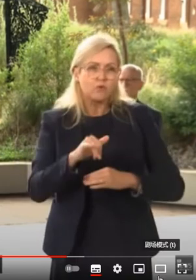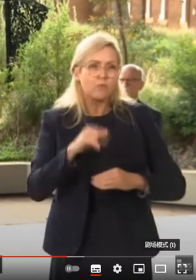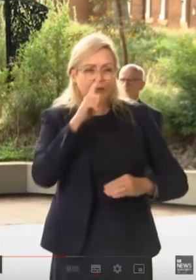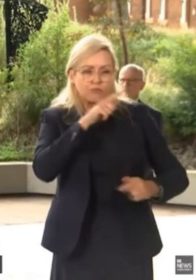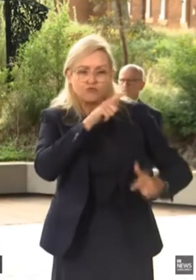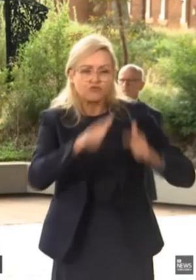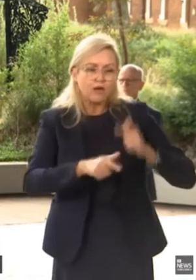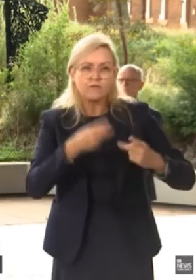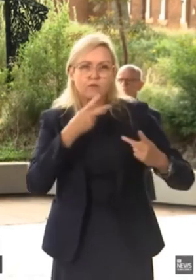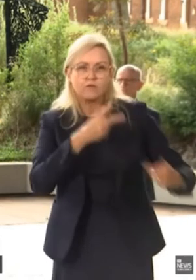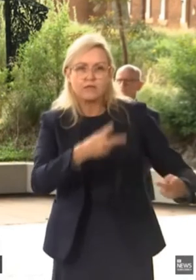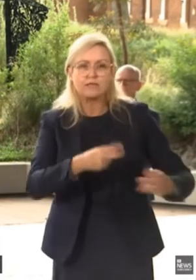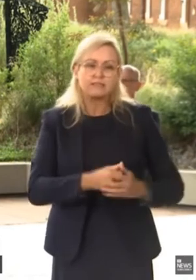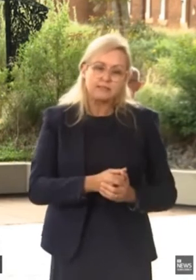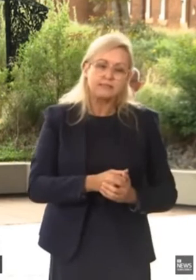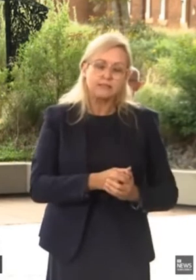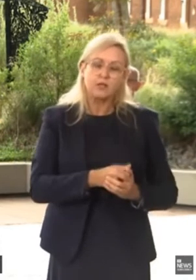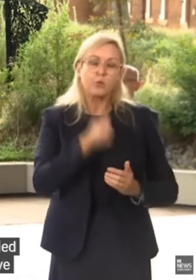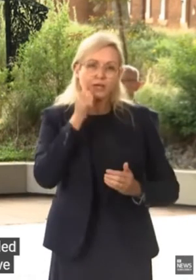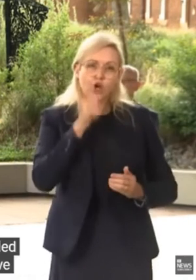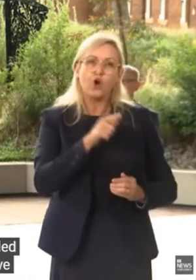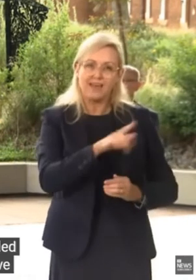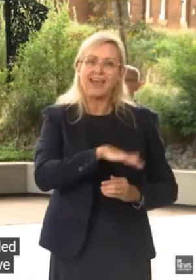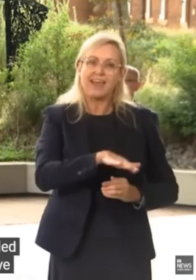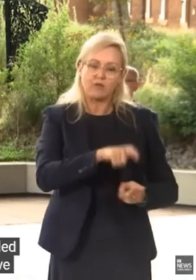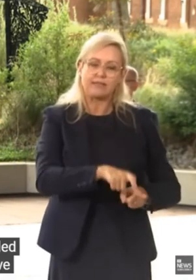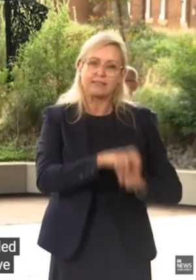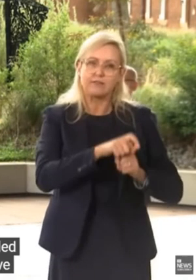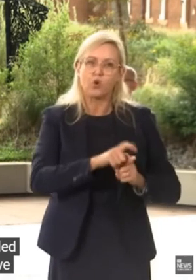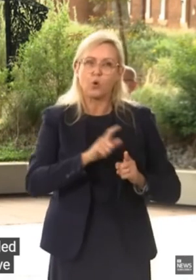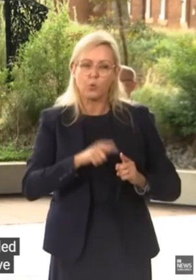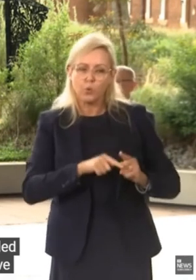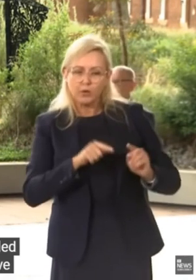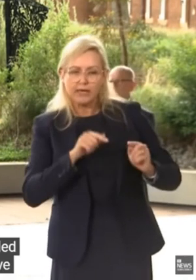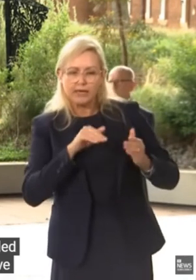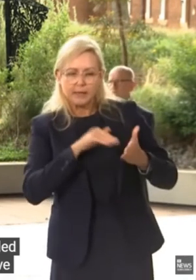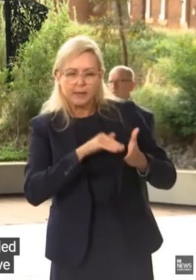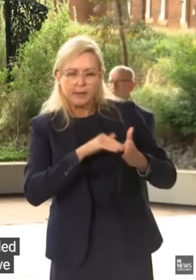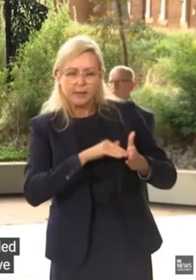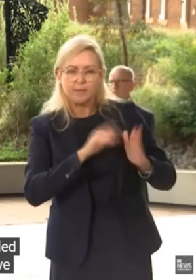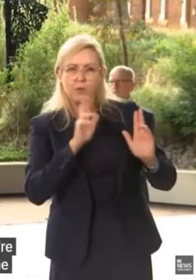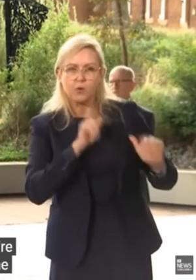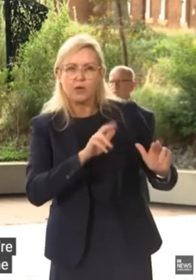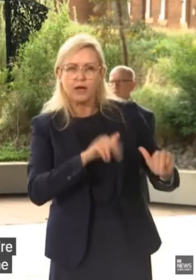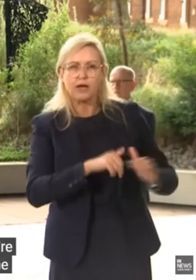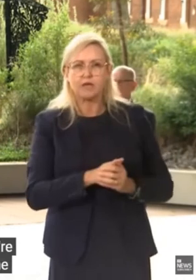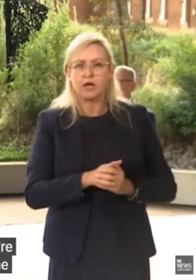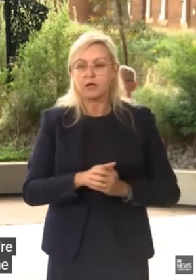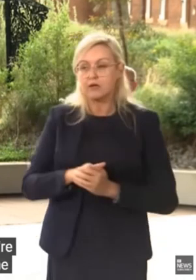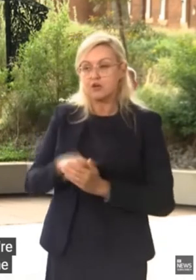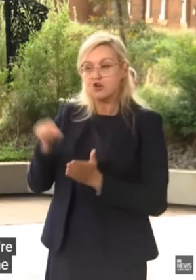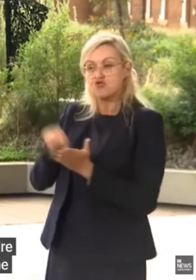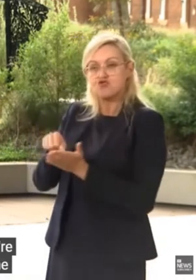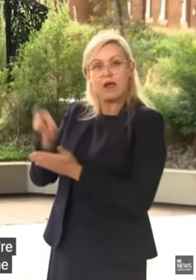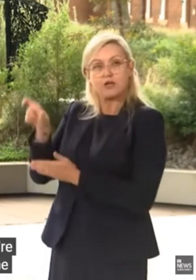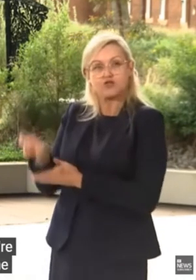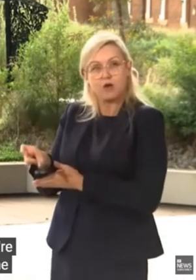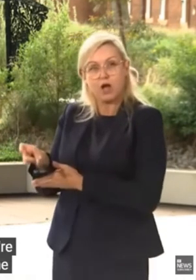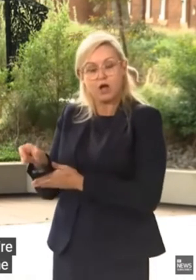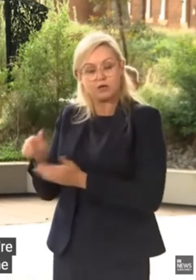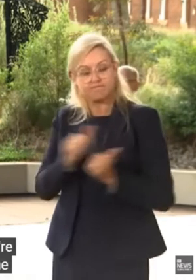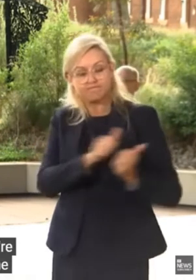completely across that. We're working very, very closely. The Treasurer is working very closely with